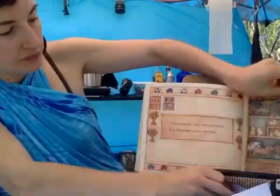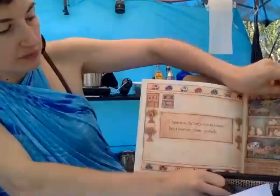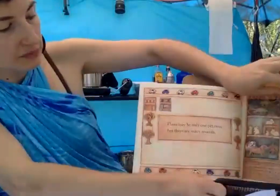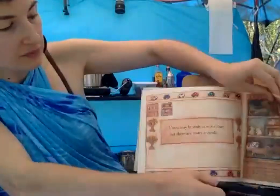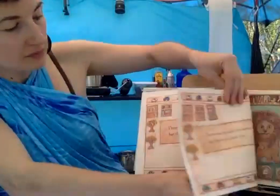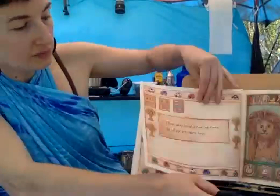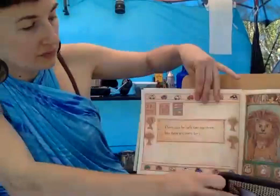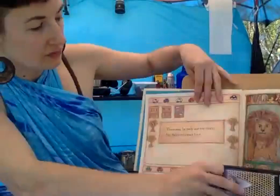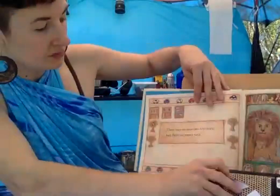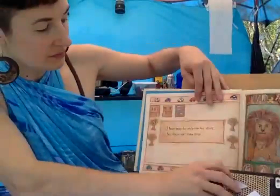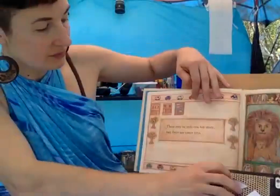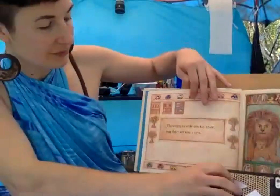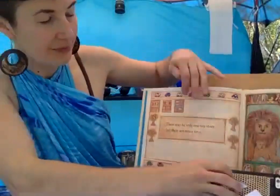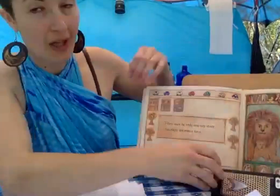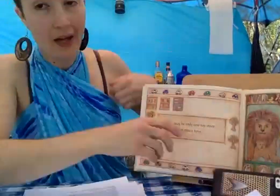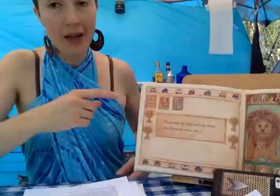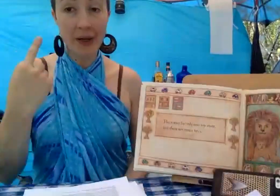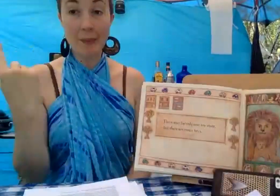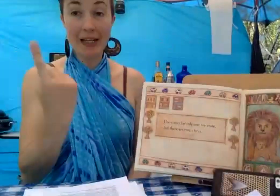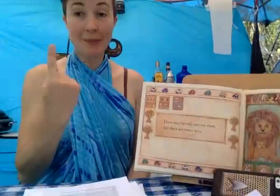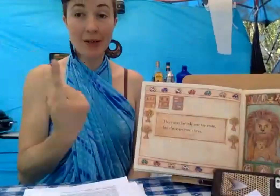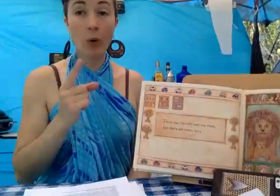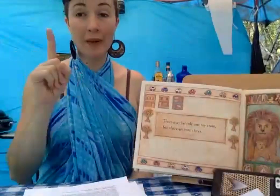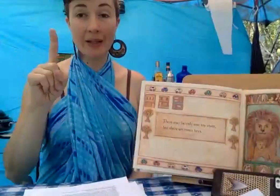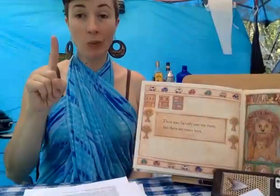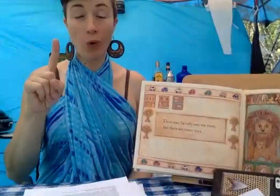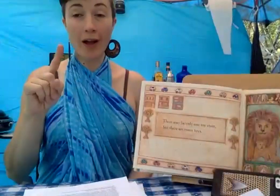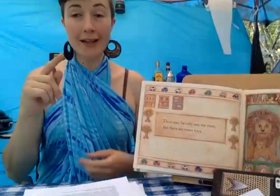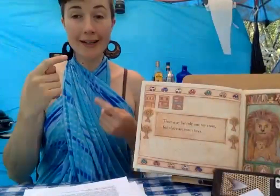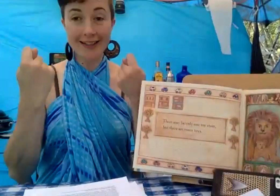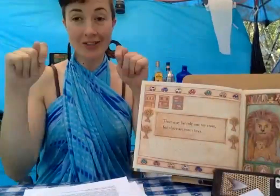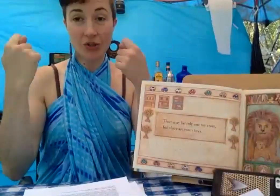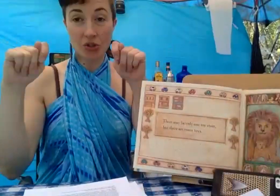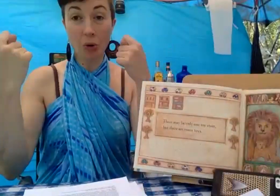There may be only one